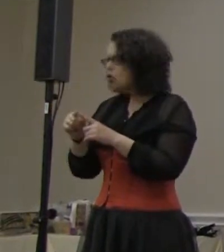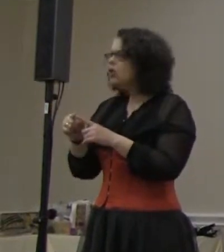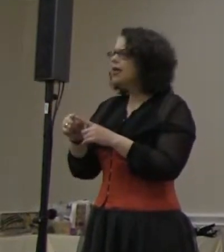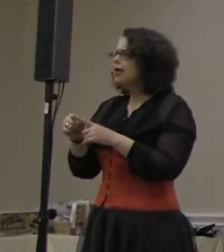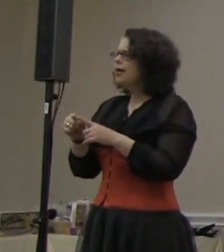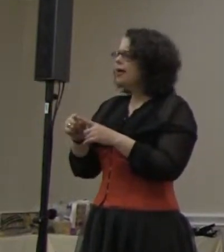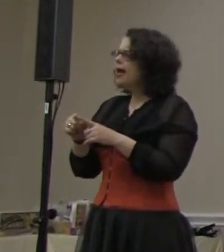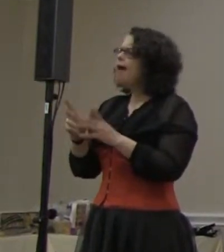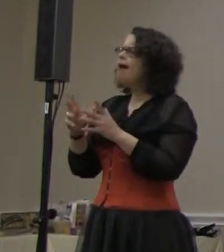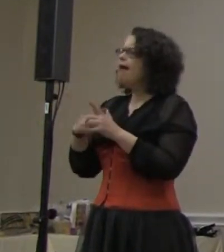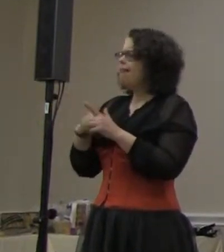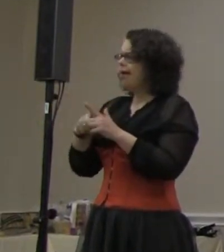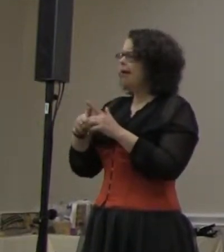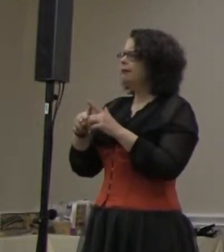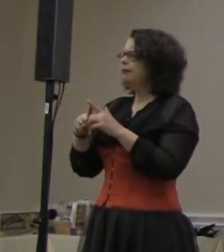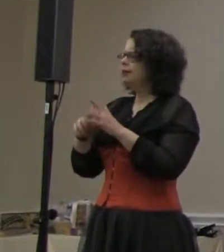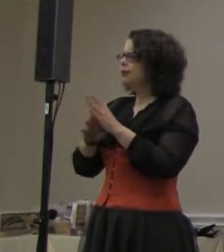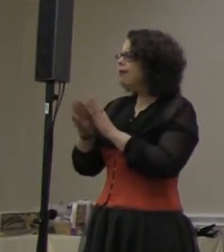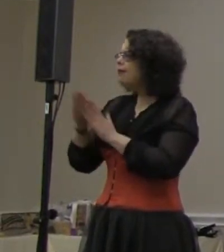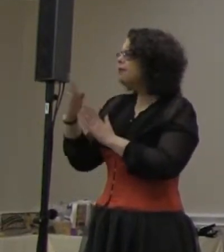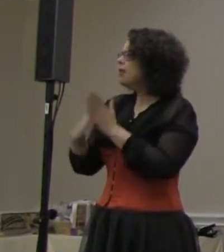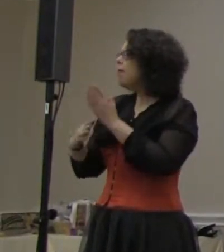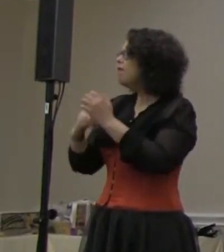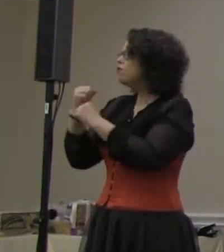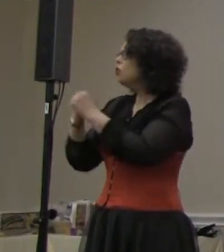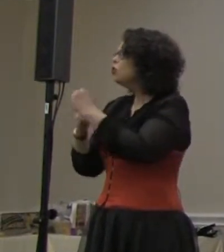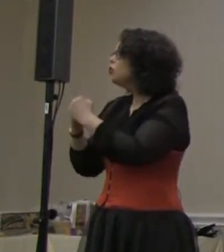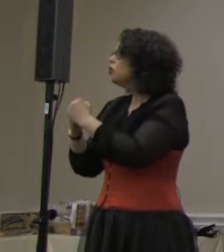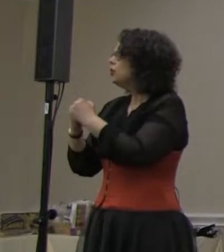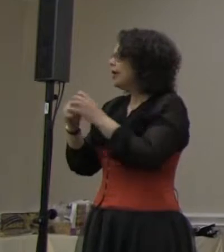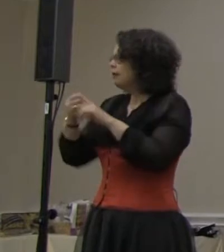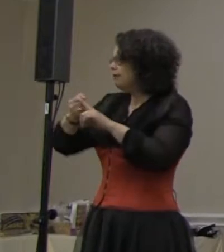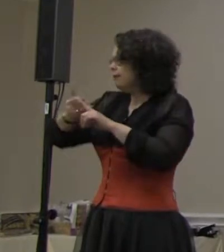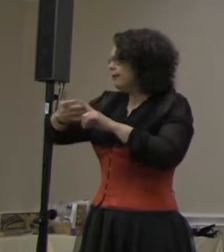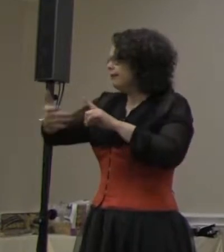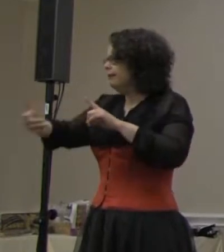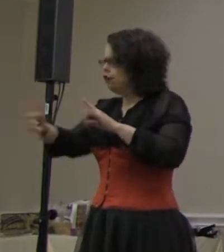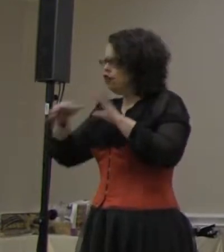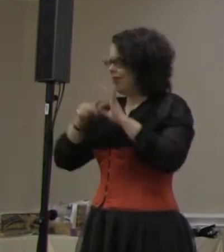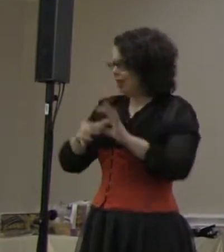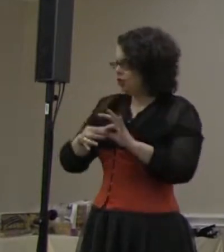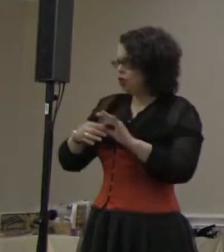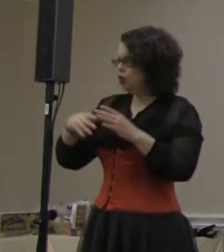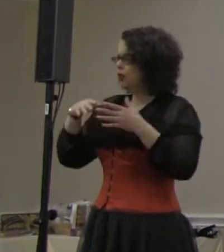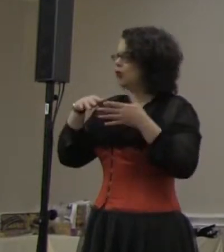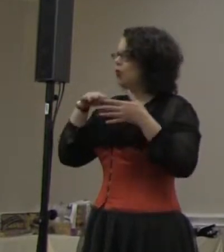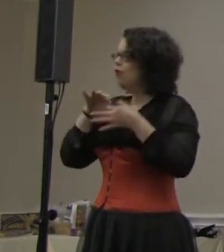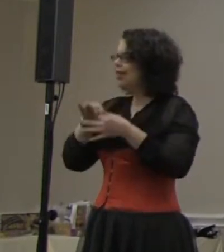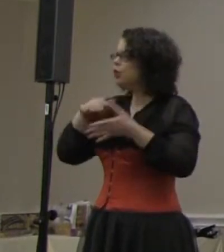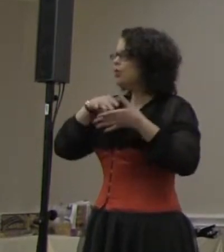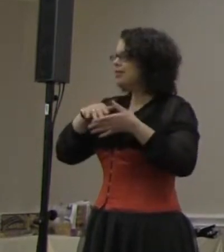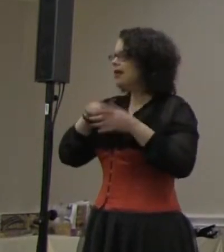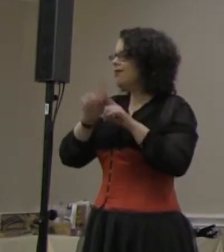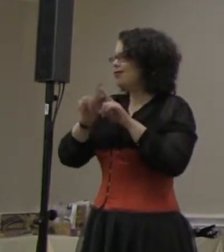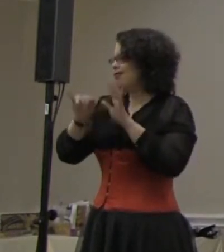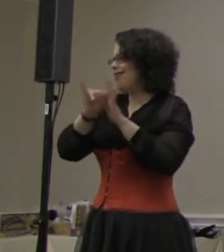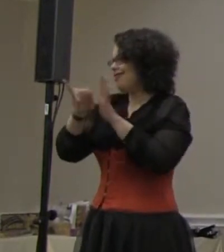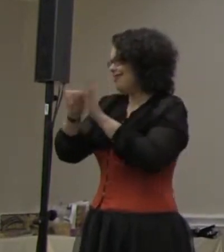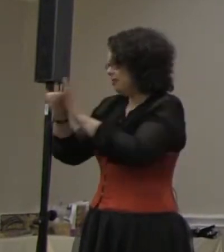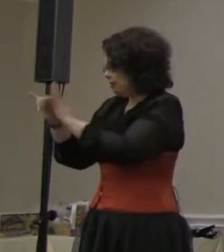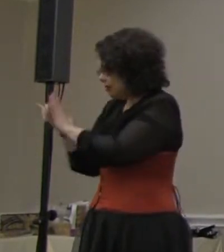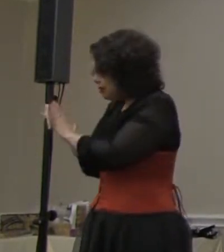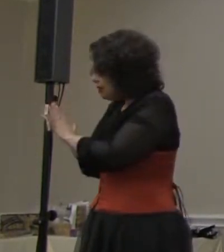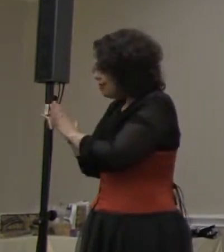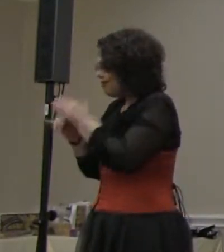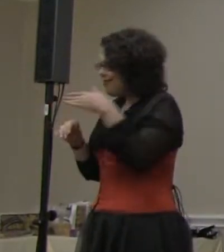the frameworks that have sprung from it to refer to the study of identities